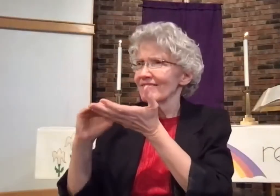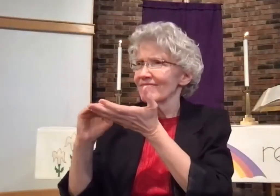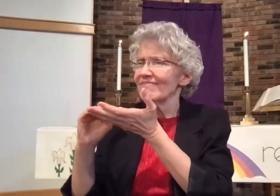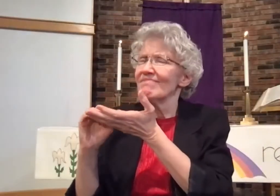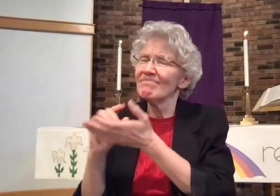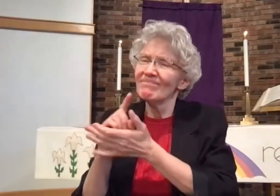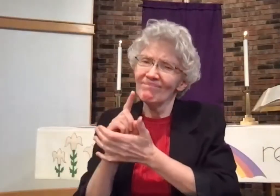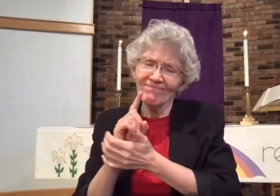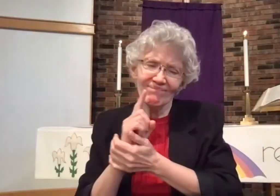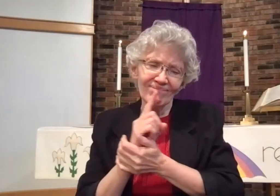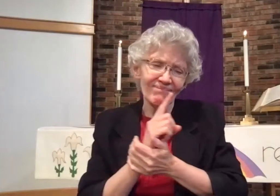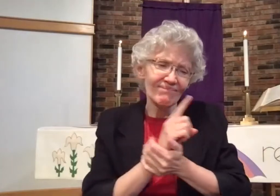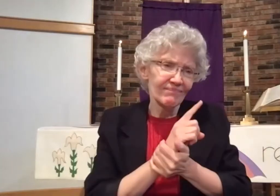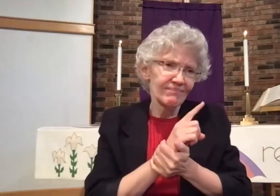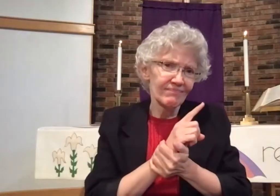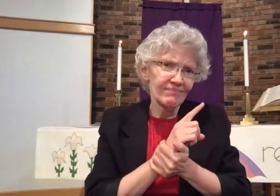truly forgiven."